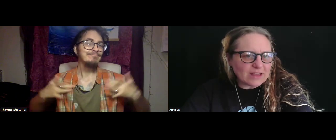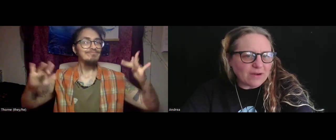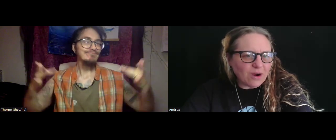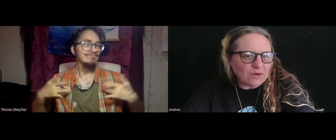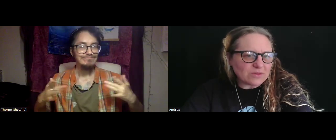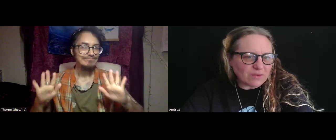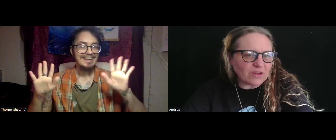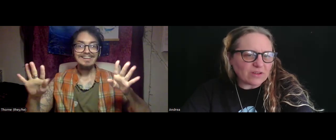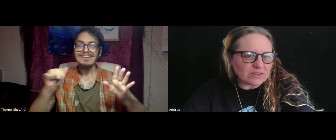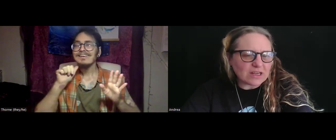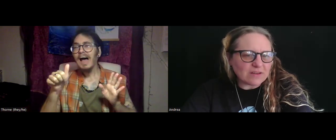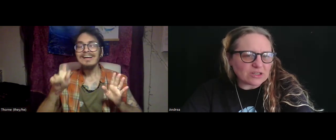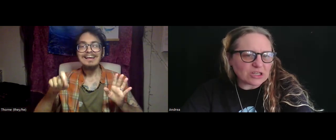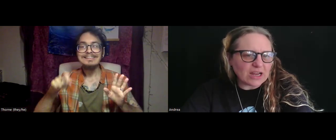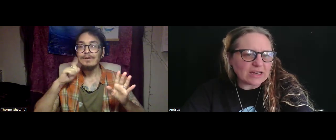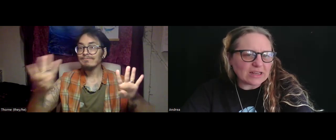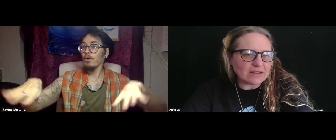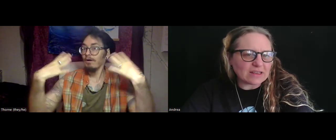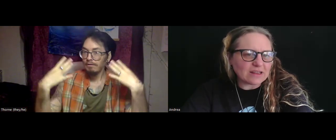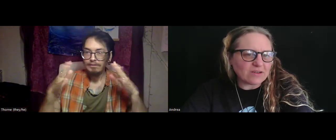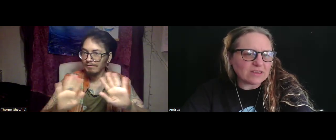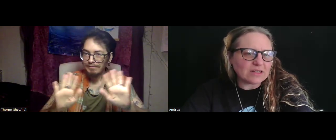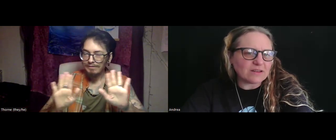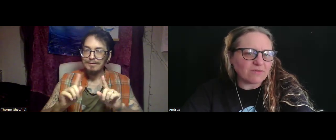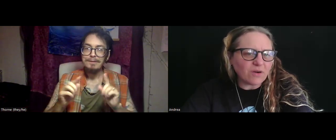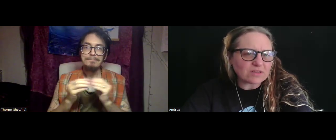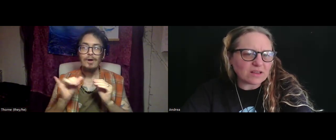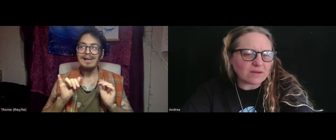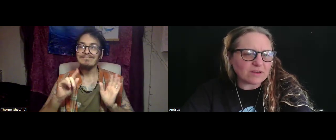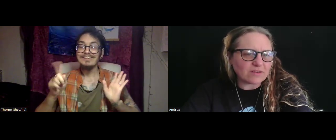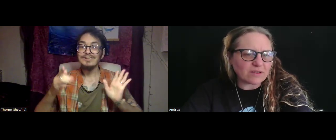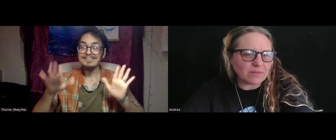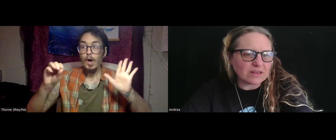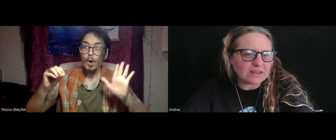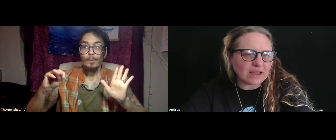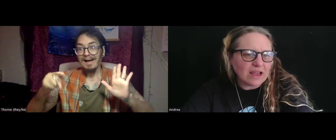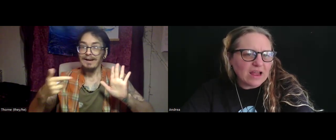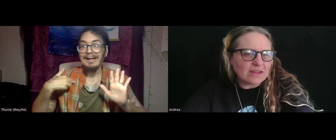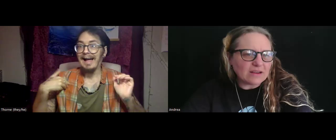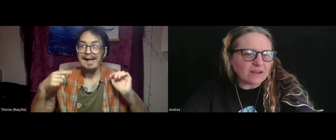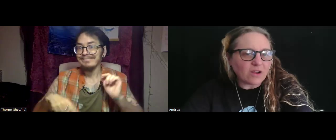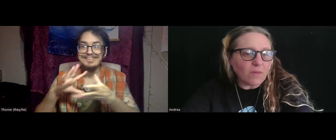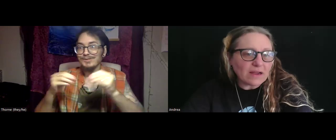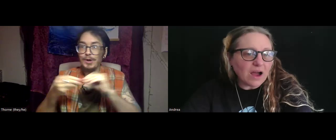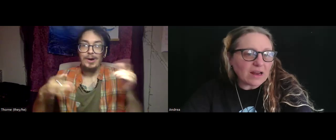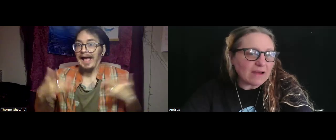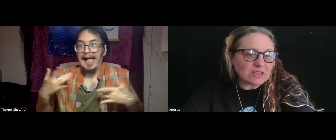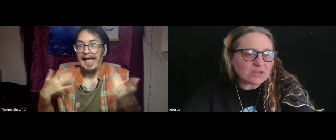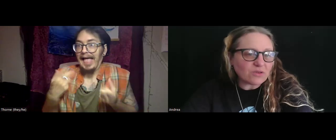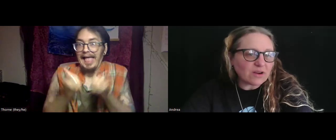yeah, always with flair. There's kind of a shining thing. They don't need the focus on them necessarily, but it's like they say like, "Oh my God, I have this story," and they're